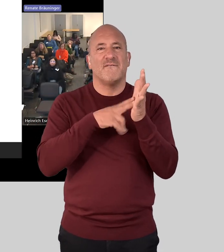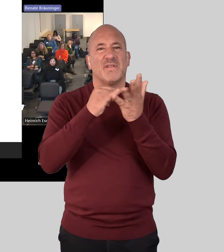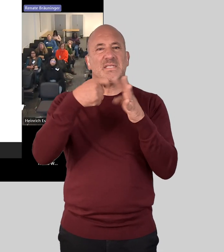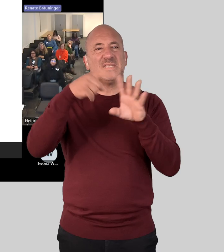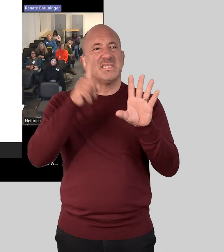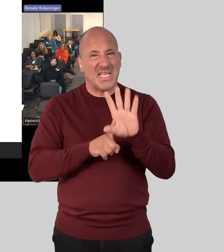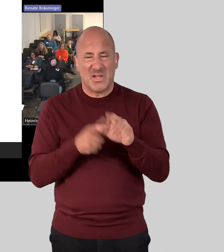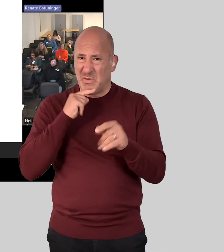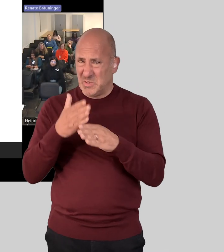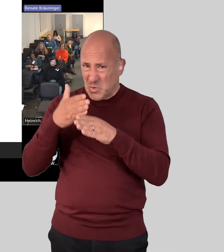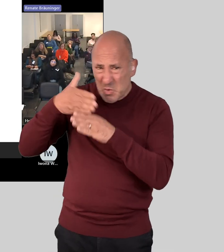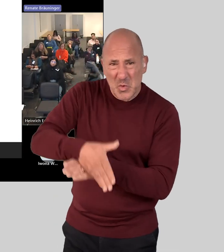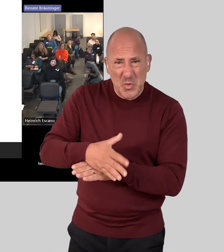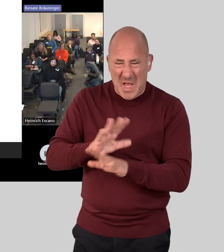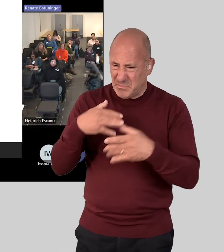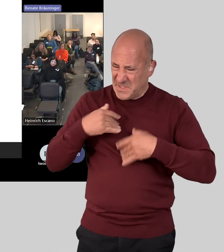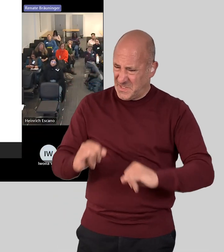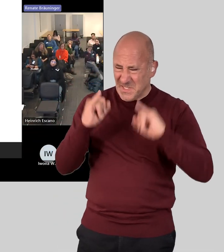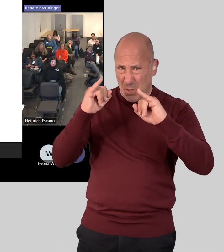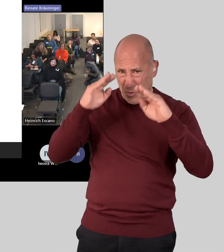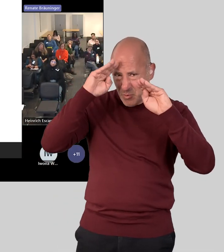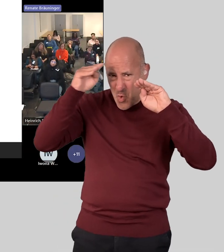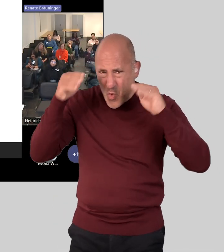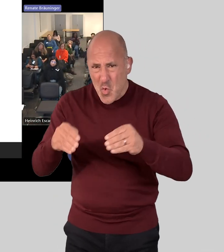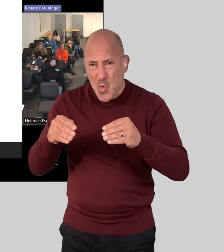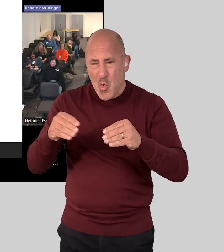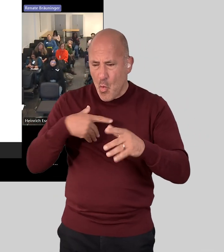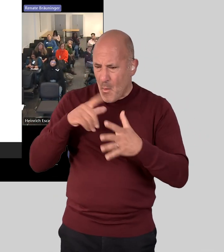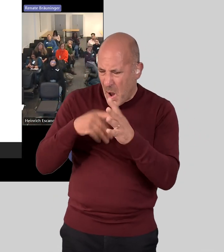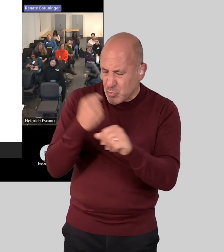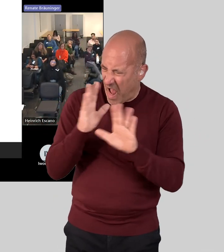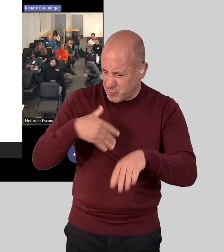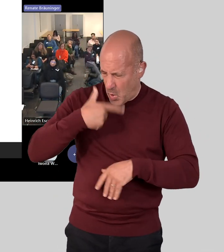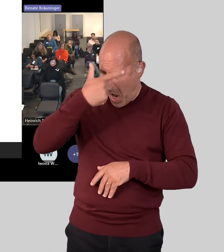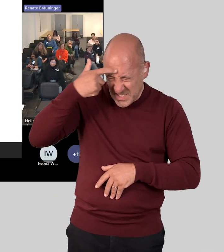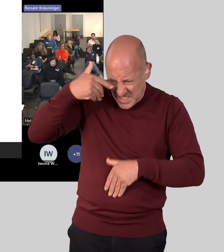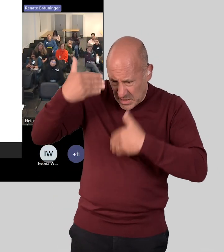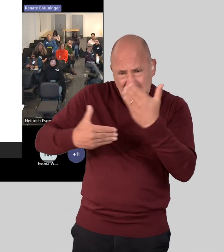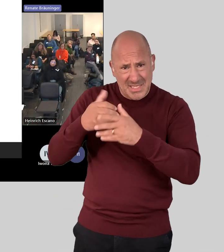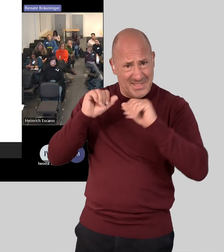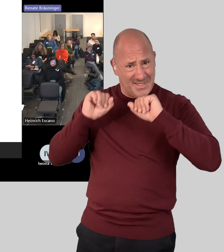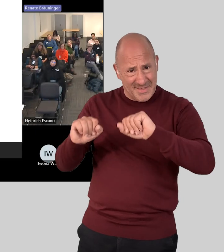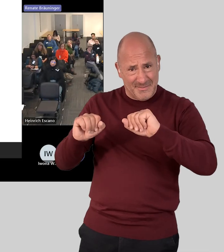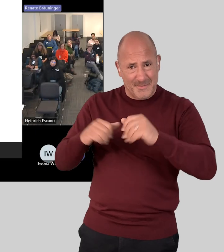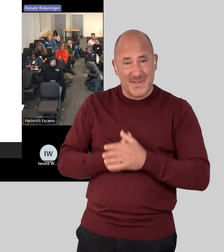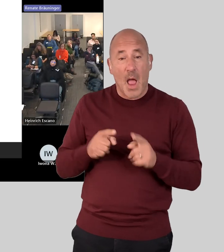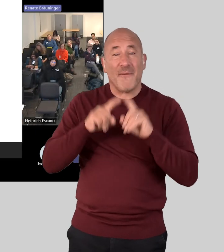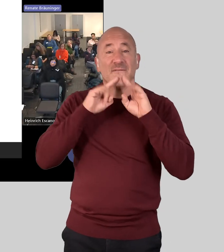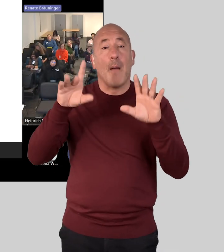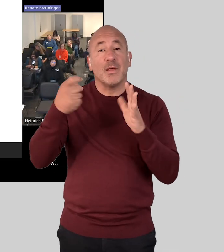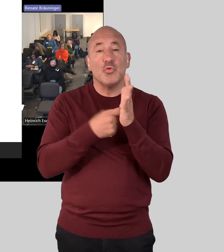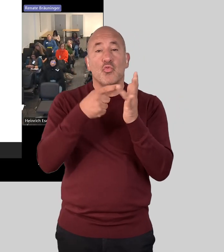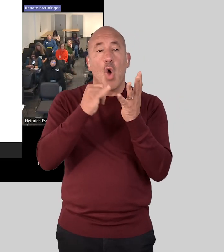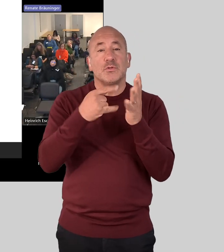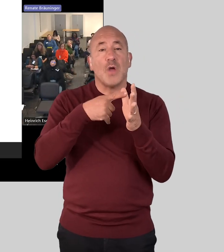hard work. You have to be very serious about your art, and you must understand what you are doing. So also with the